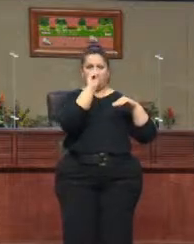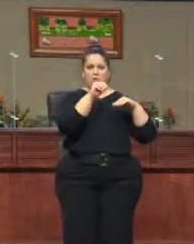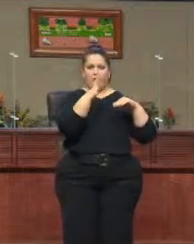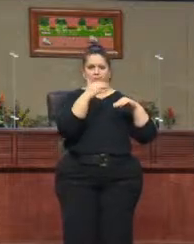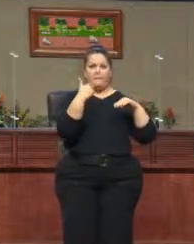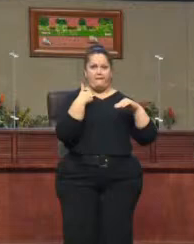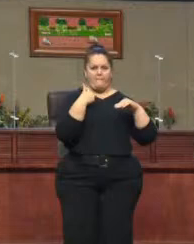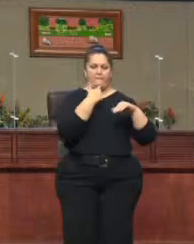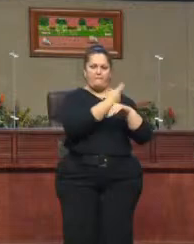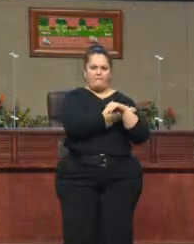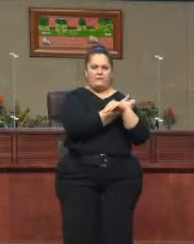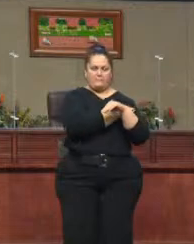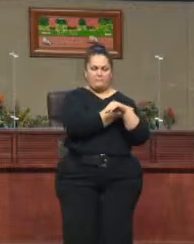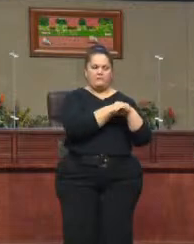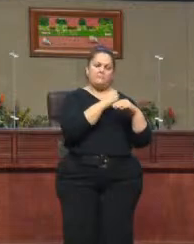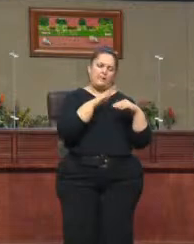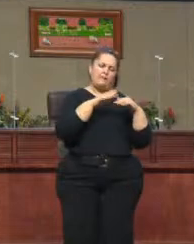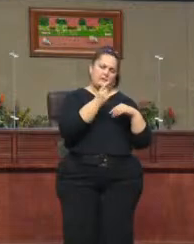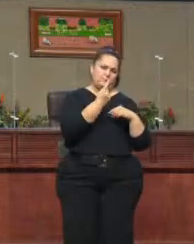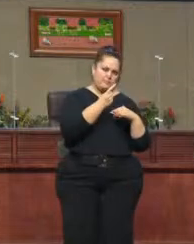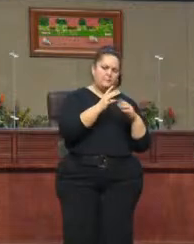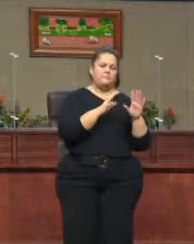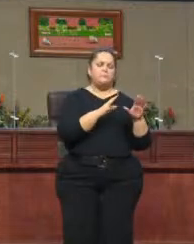at least one dose of the vaccine.